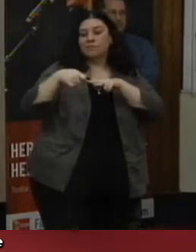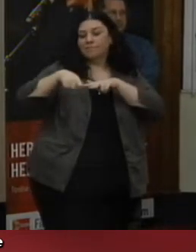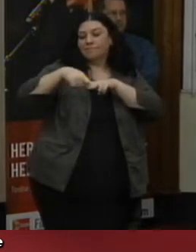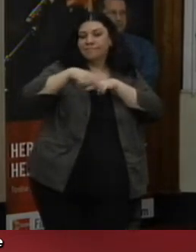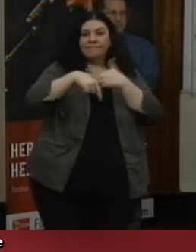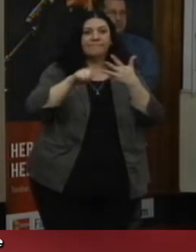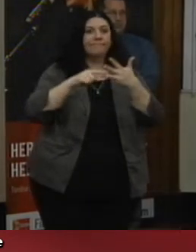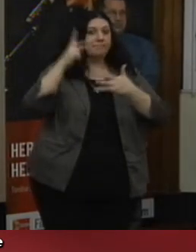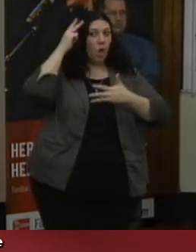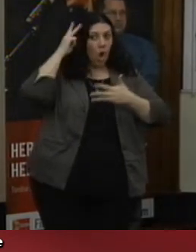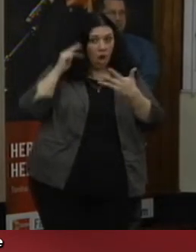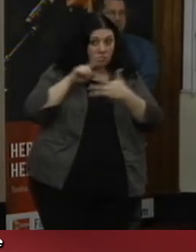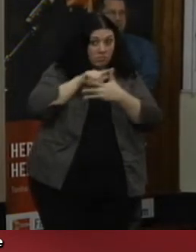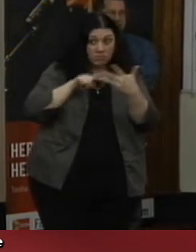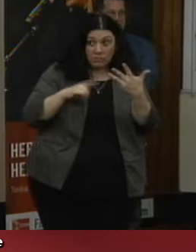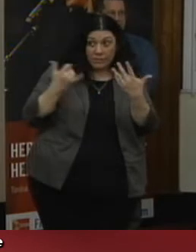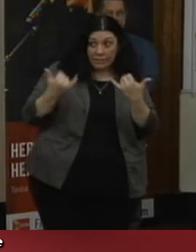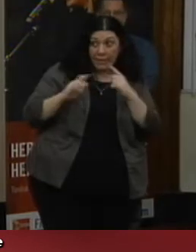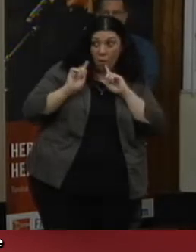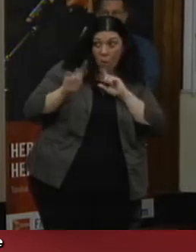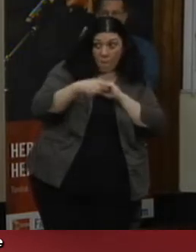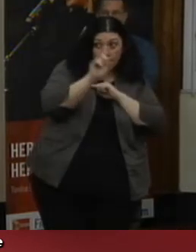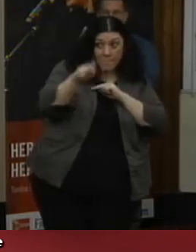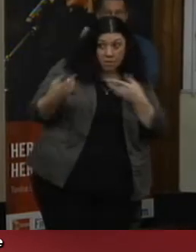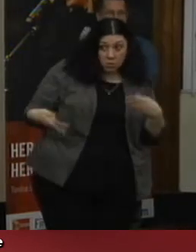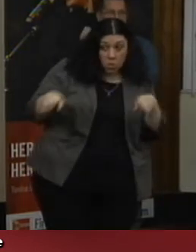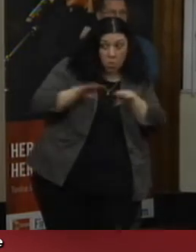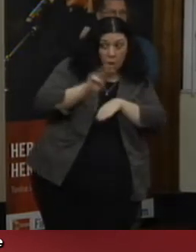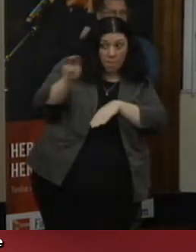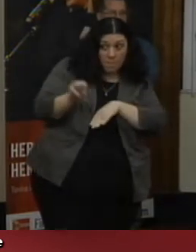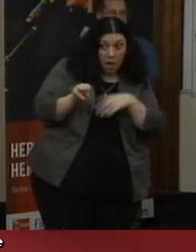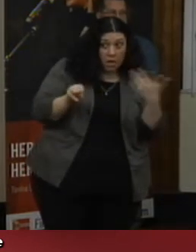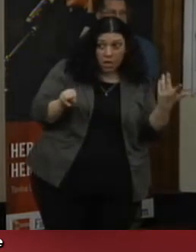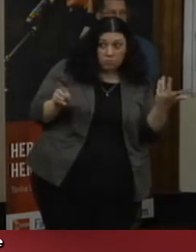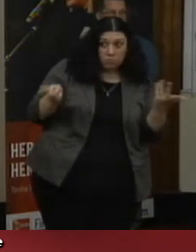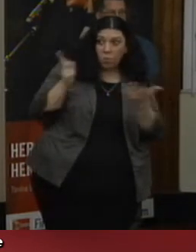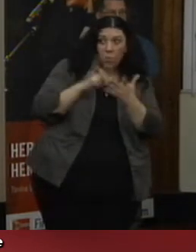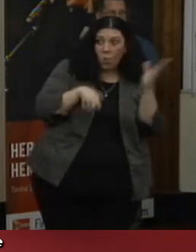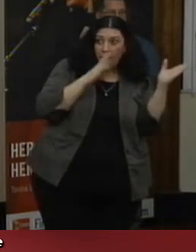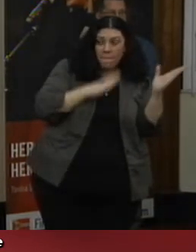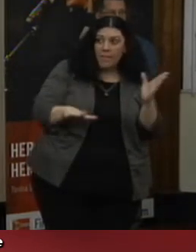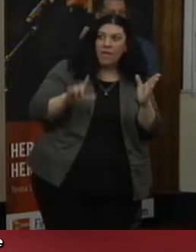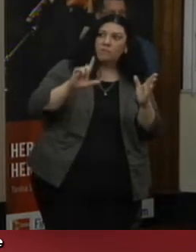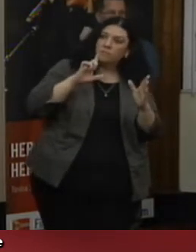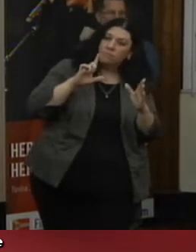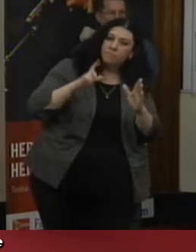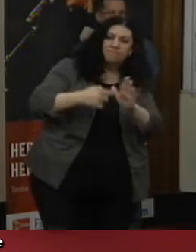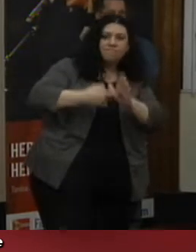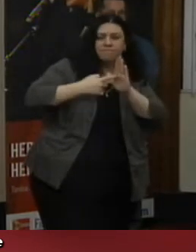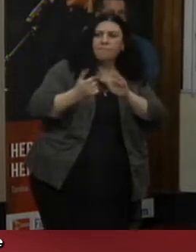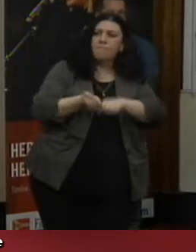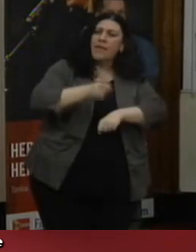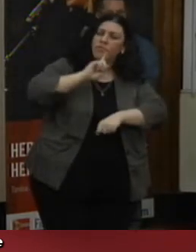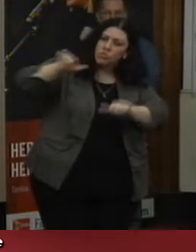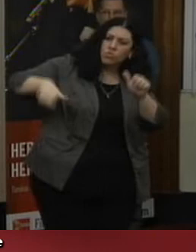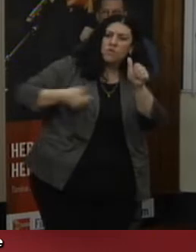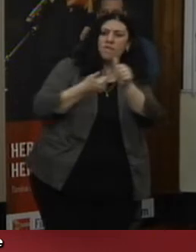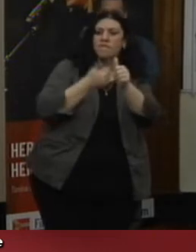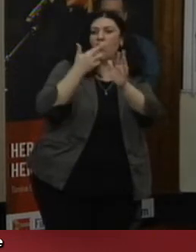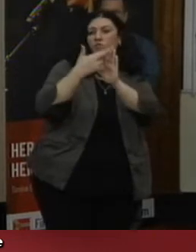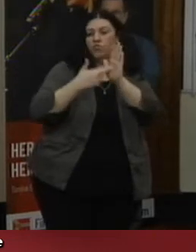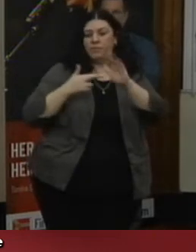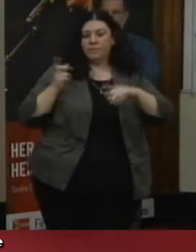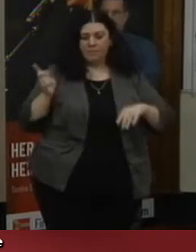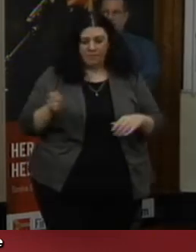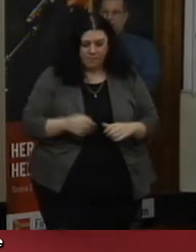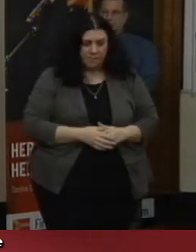salons, barbershops. They are ordered now to close on Monday. What is enforced, or what's the plan to make sure they are following by the rules?